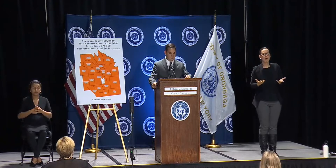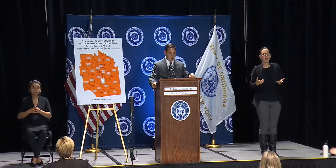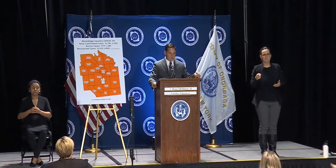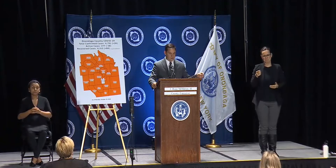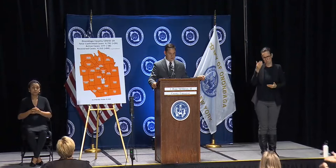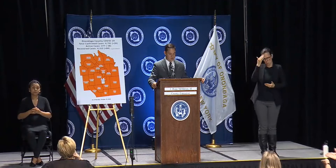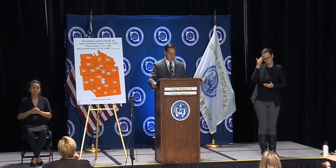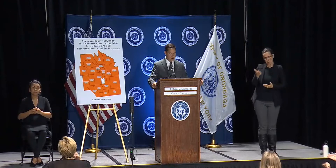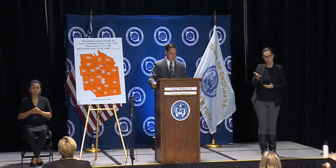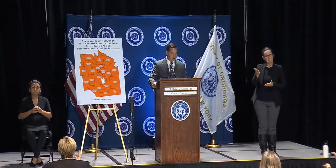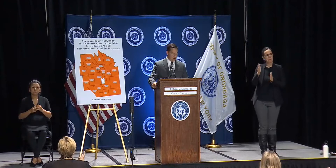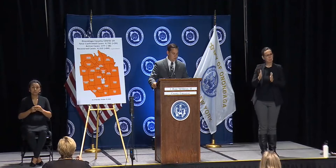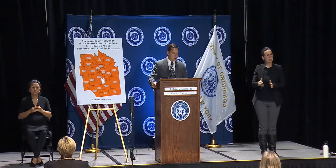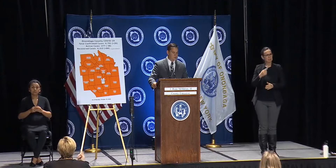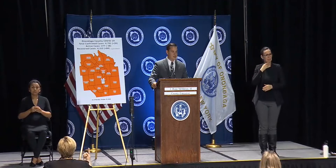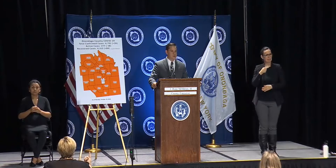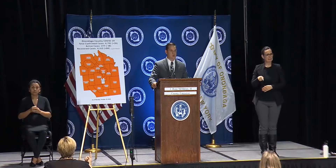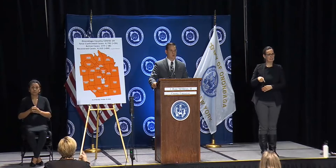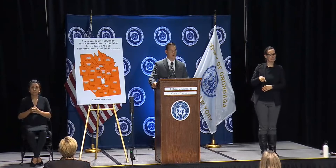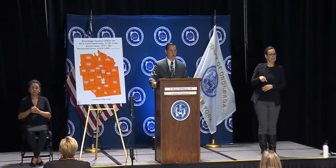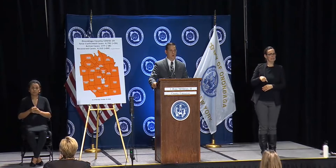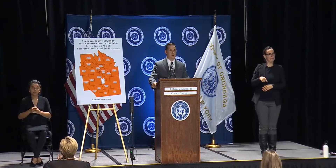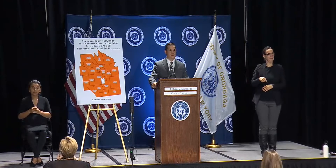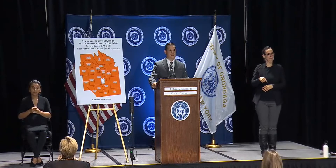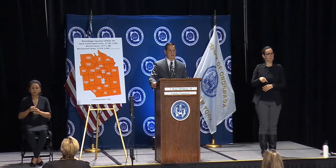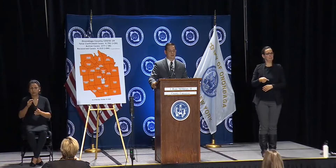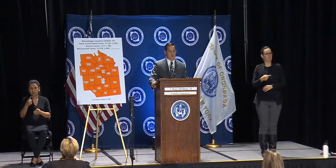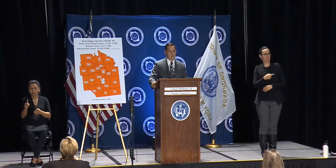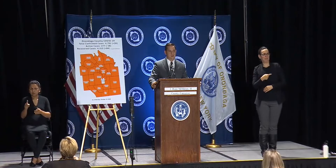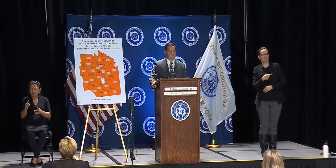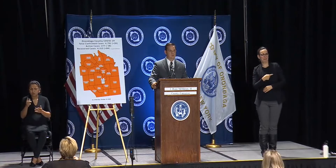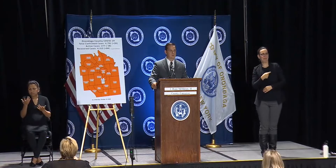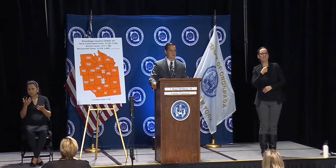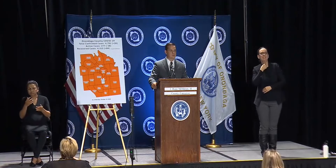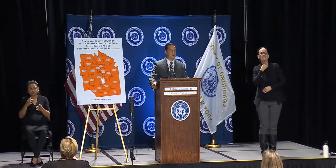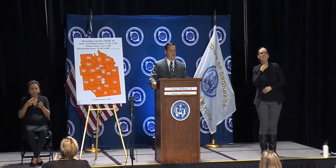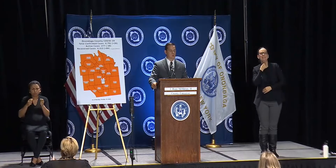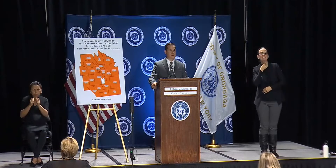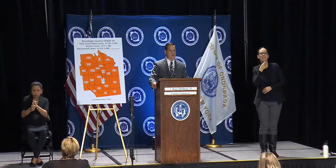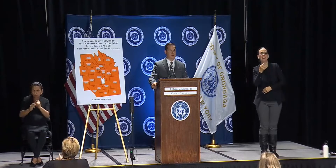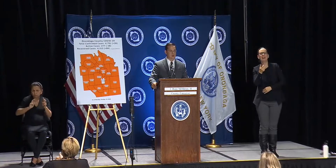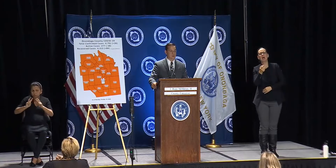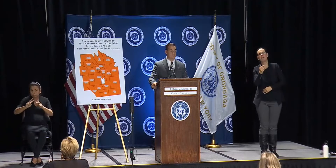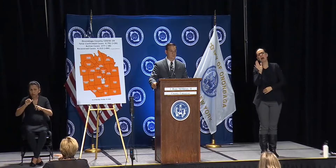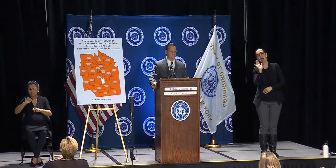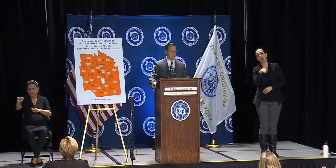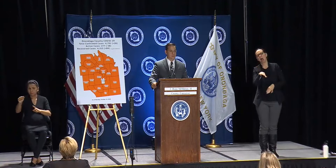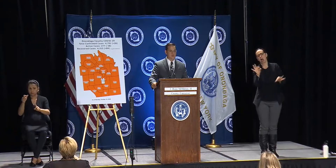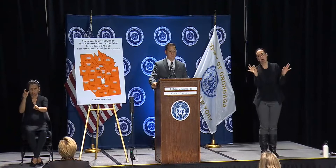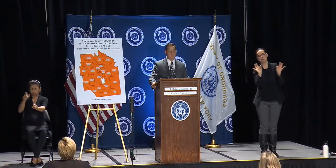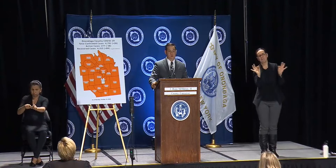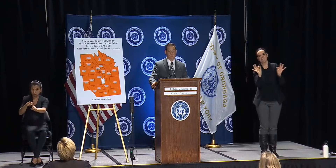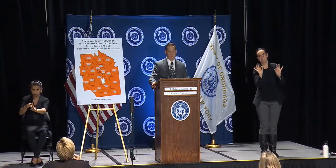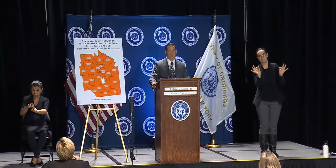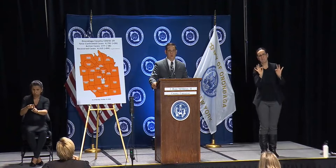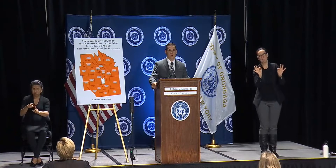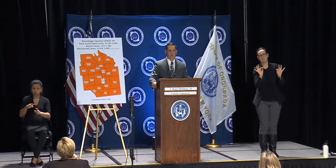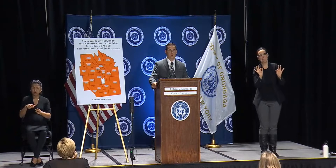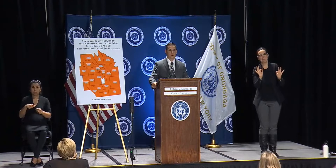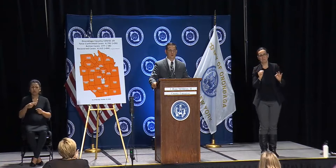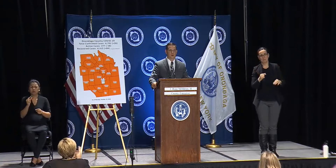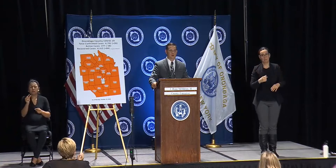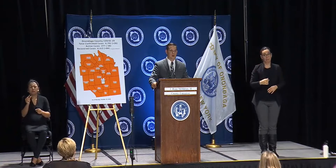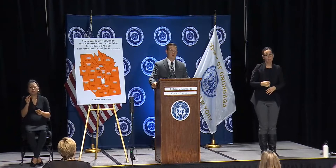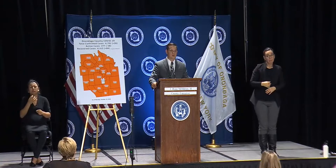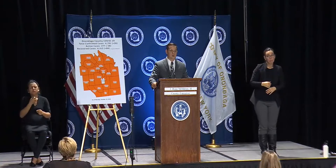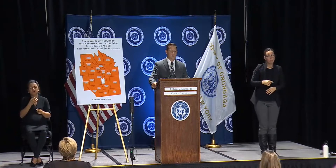he referenced that, well, he just had a sore throat. It wasn't like he went to work sick. Well, if you have a sore throat, you are going